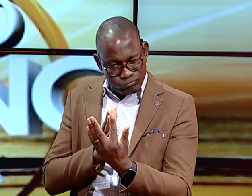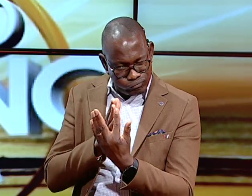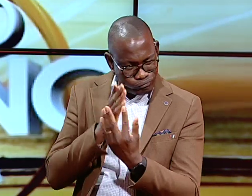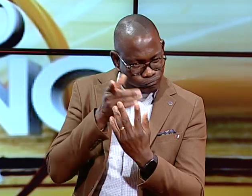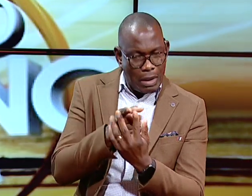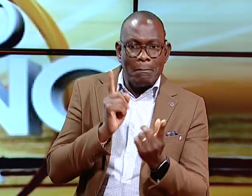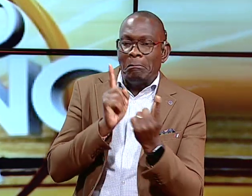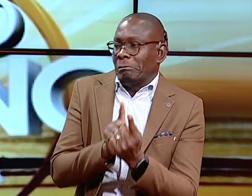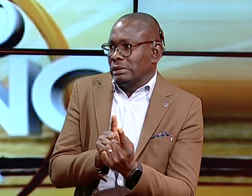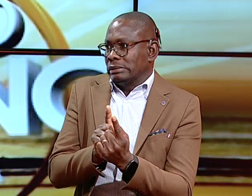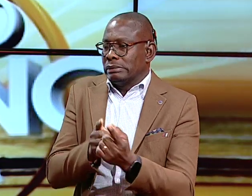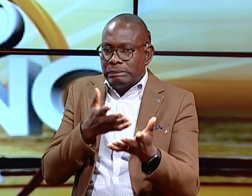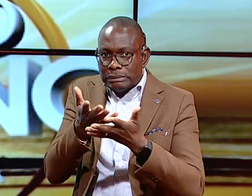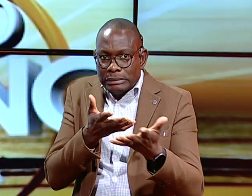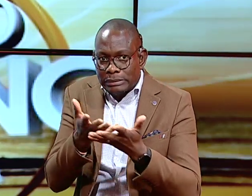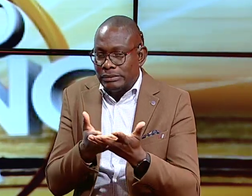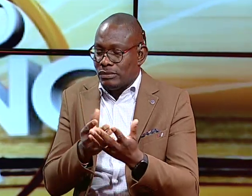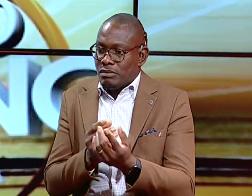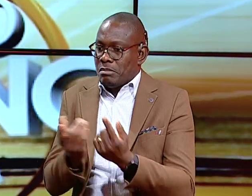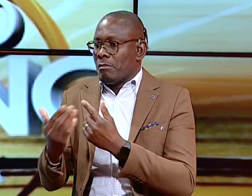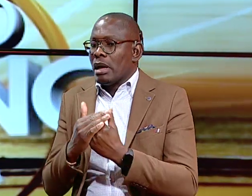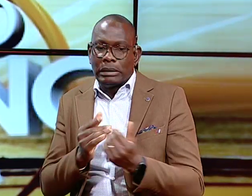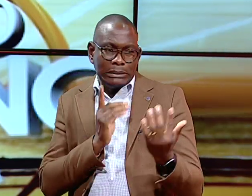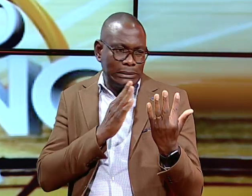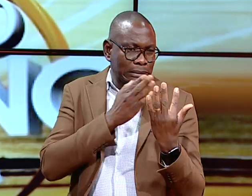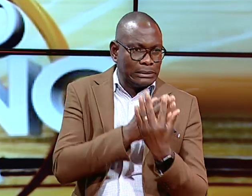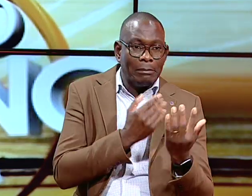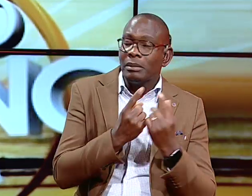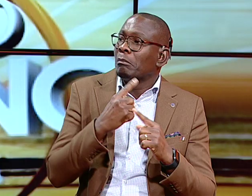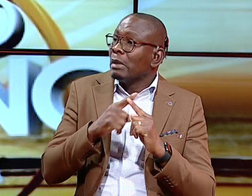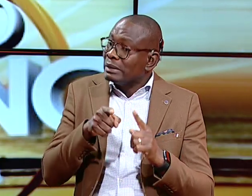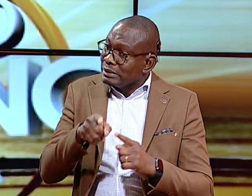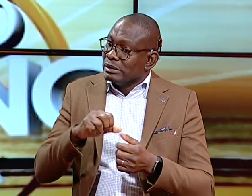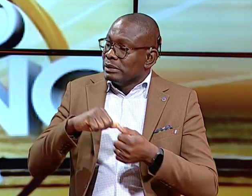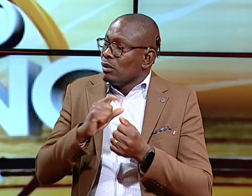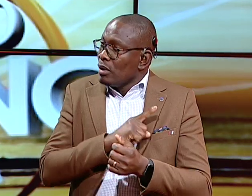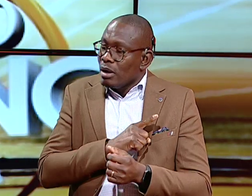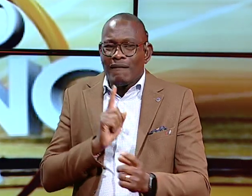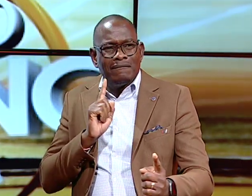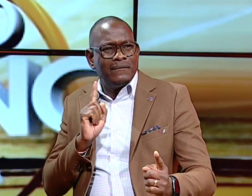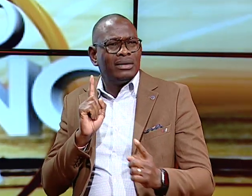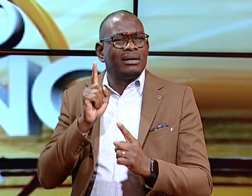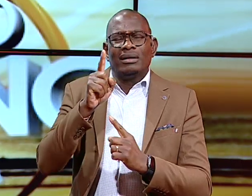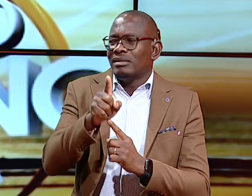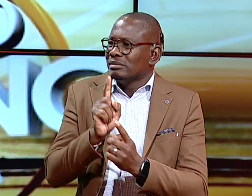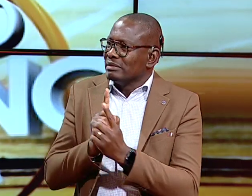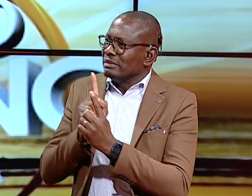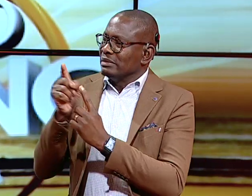up with them so that we can be able that they do have access to services. Mm-hmm. But the biggest problem